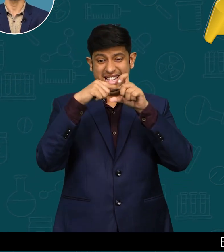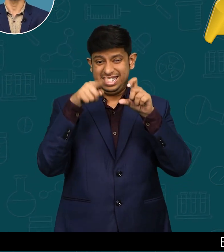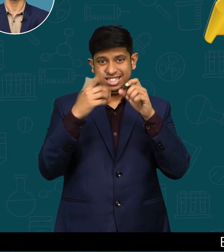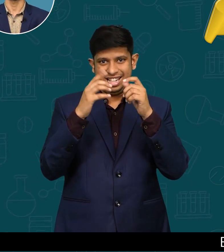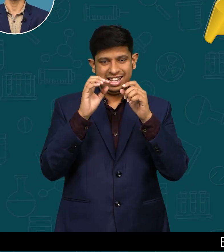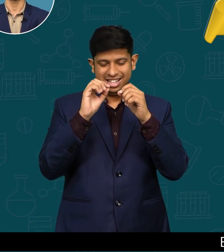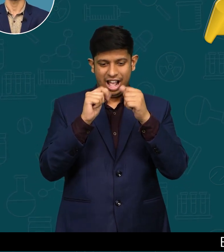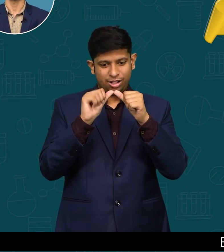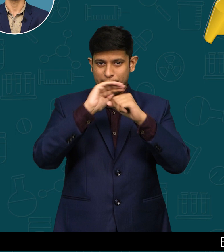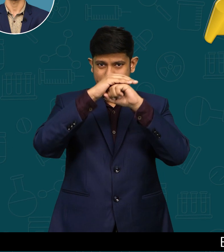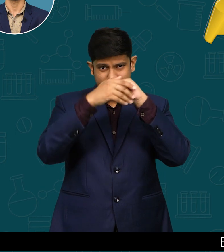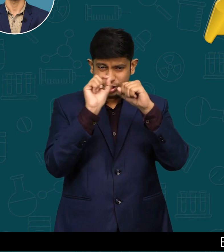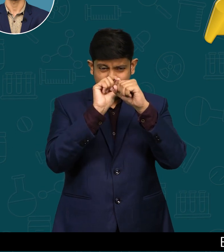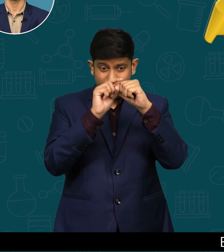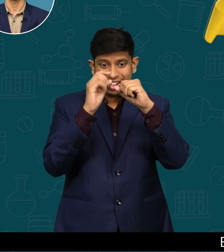electron,